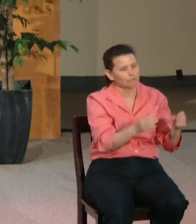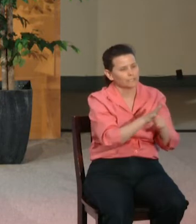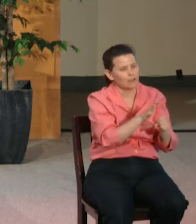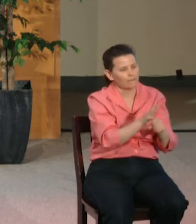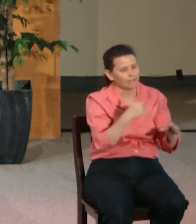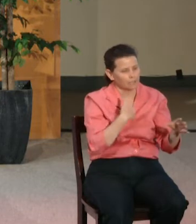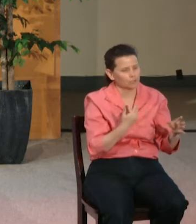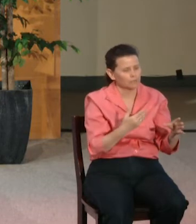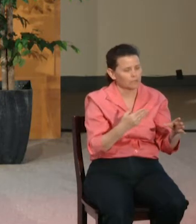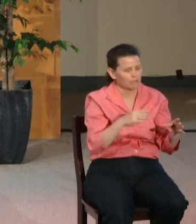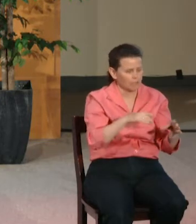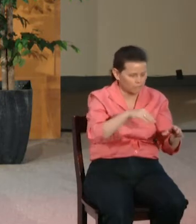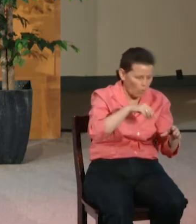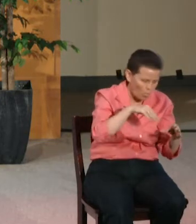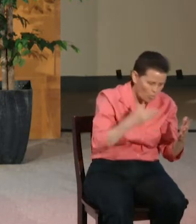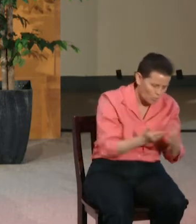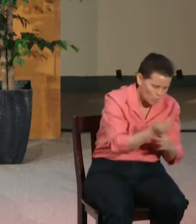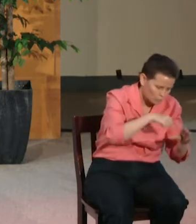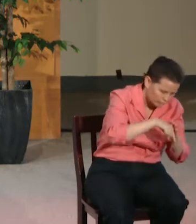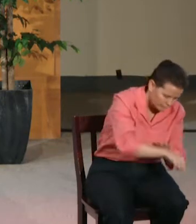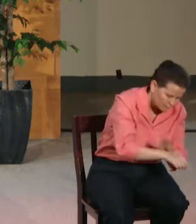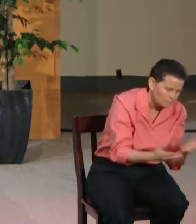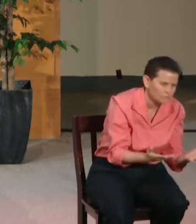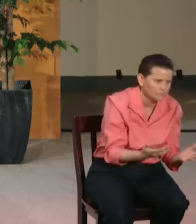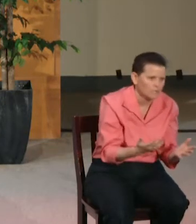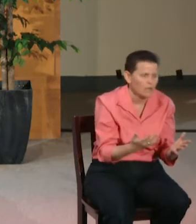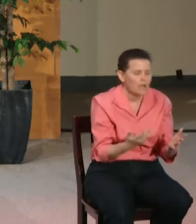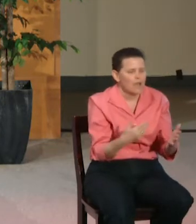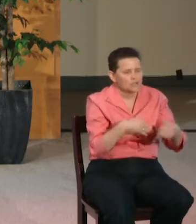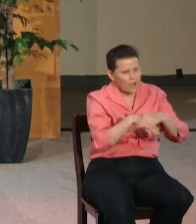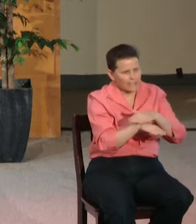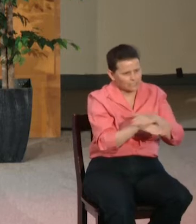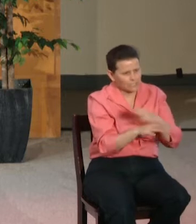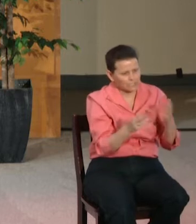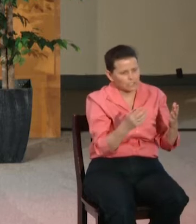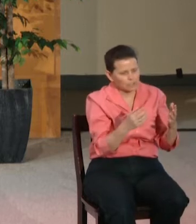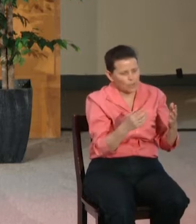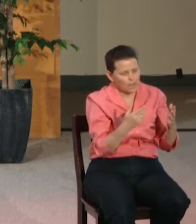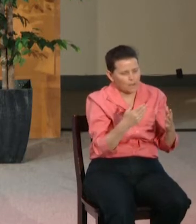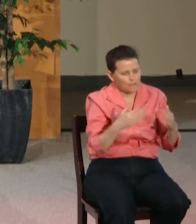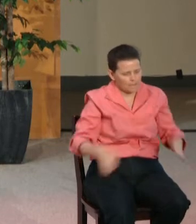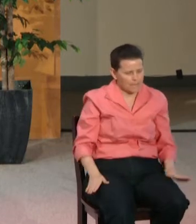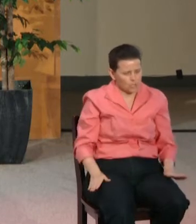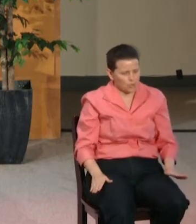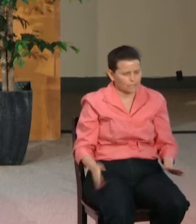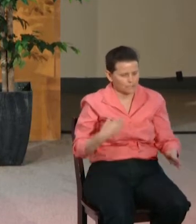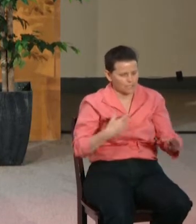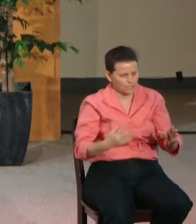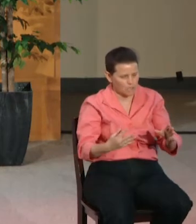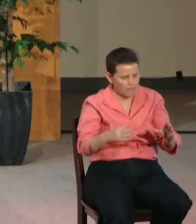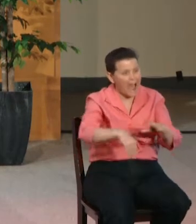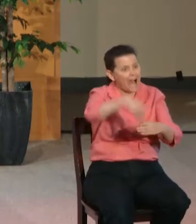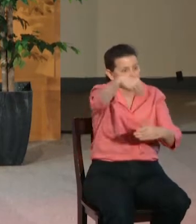it. And so sometime in around the month of March, all of a sudden all the penguins start coming out of the water. They've been underneath the water for like 3 months,